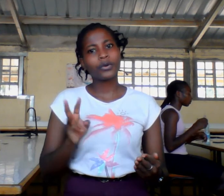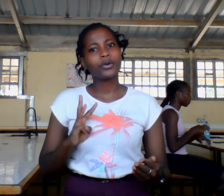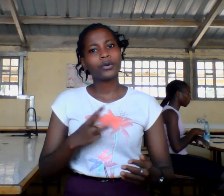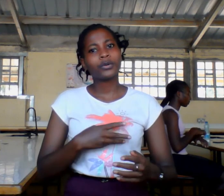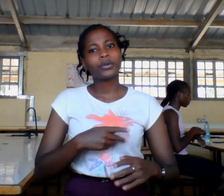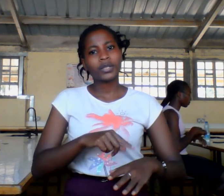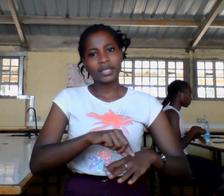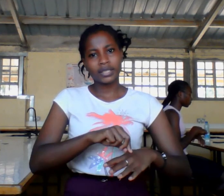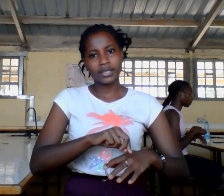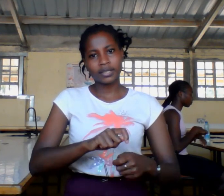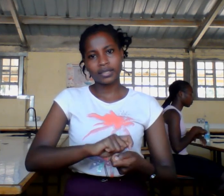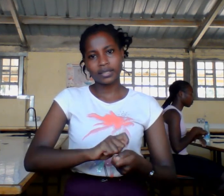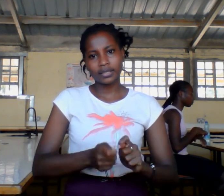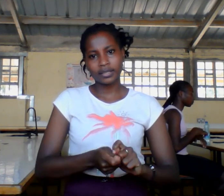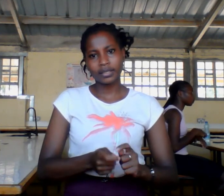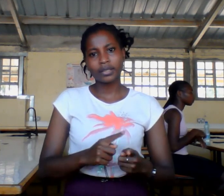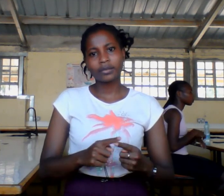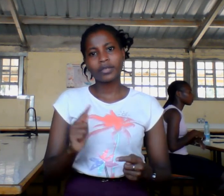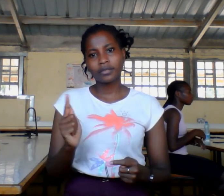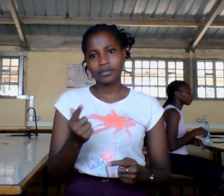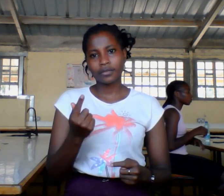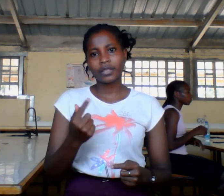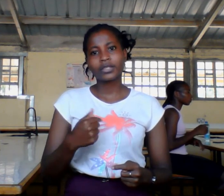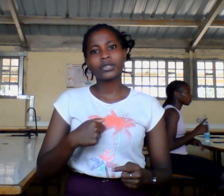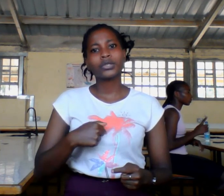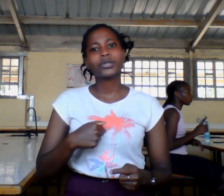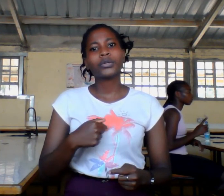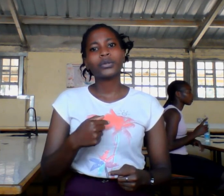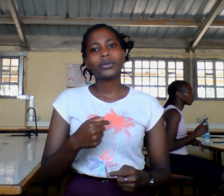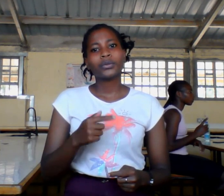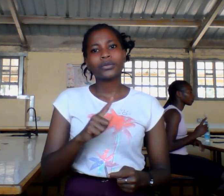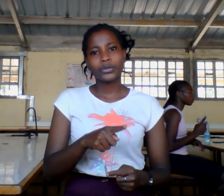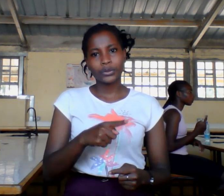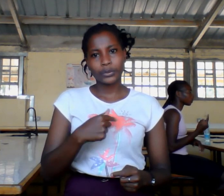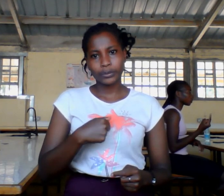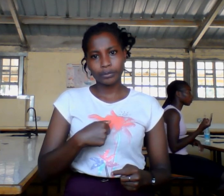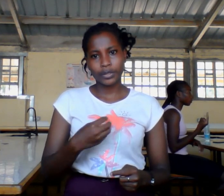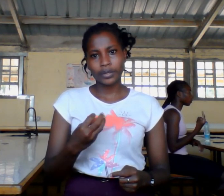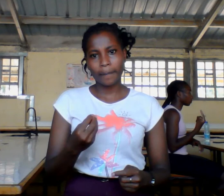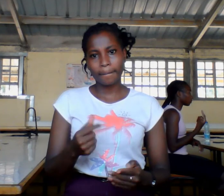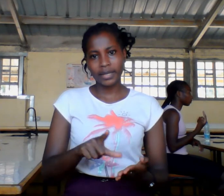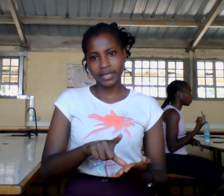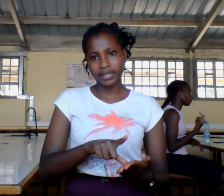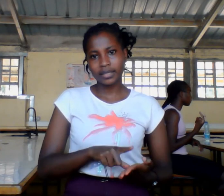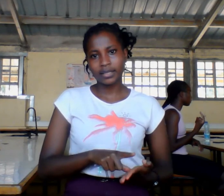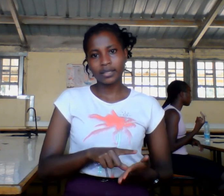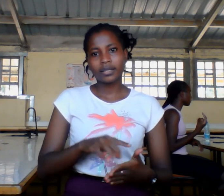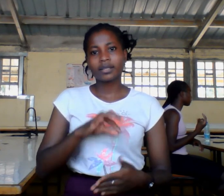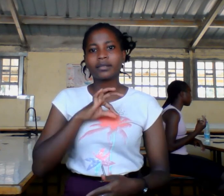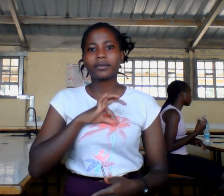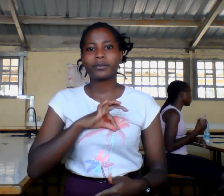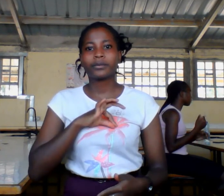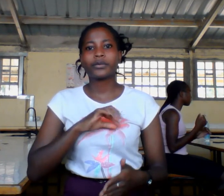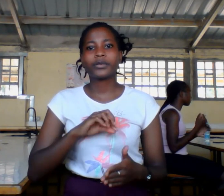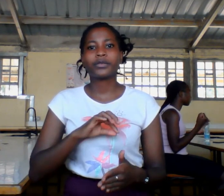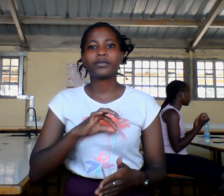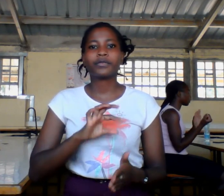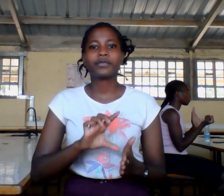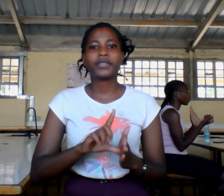off the business, I need you to lend me some money now, and we can share the profits later on." Hyena liked the